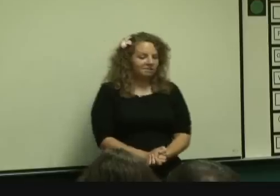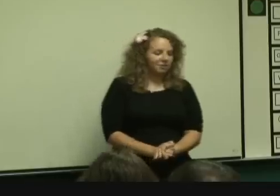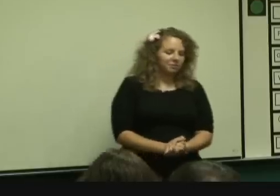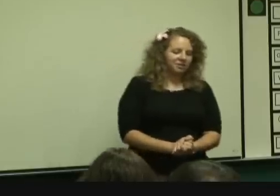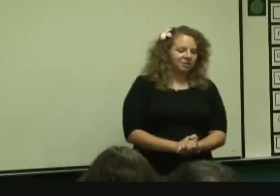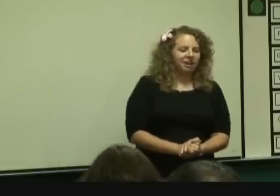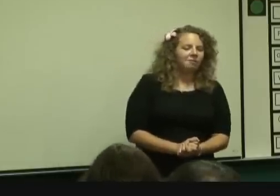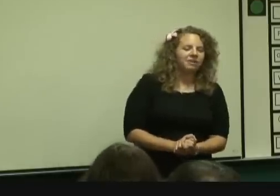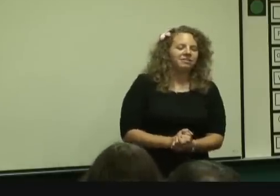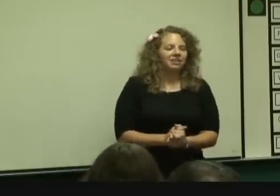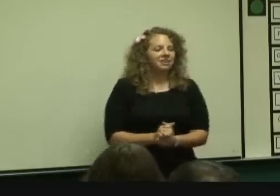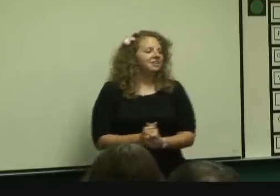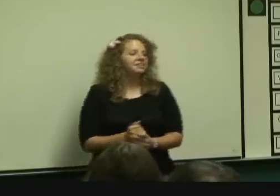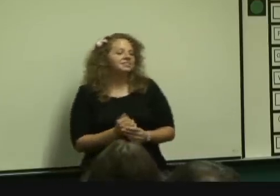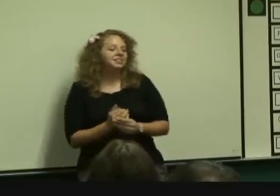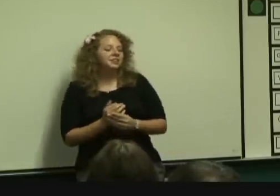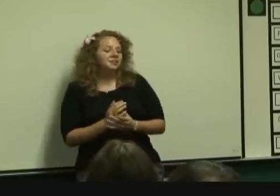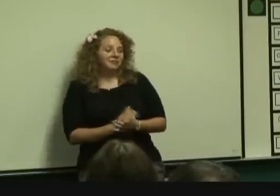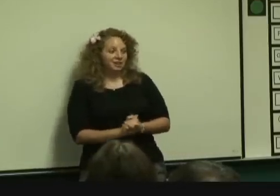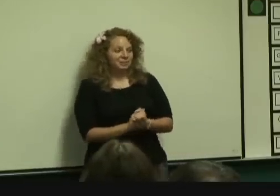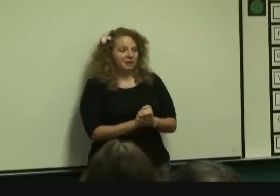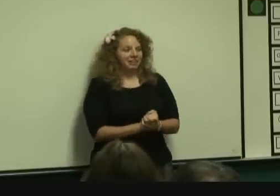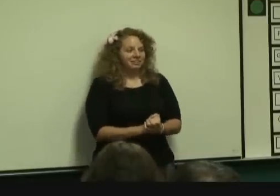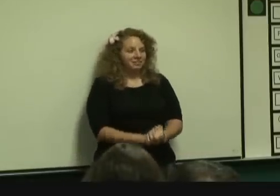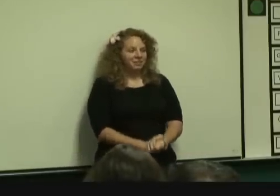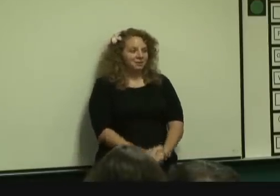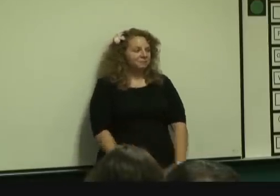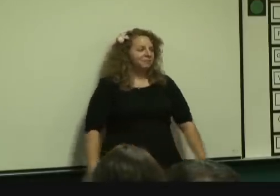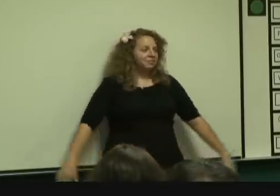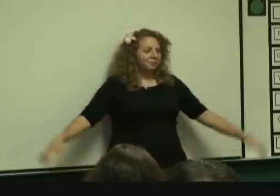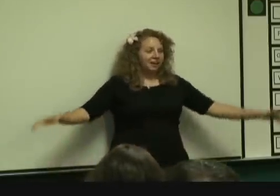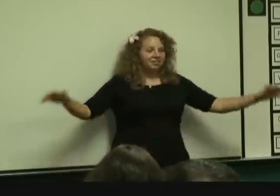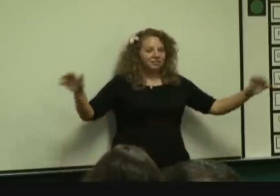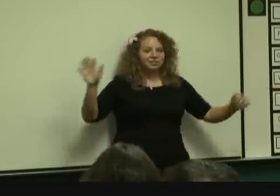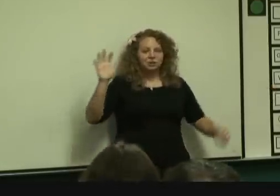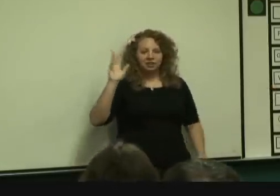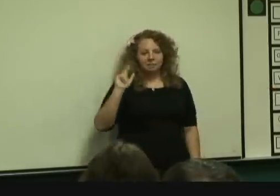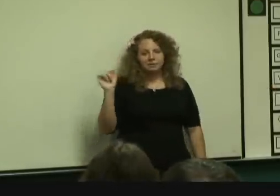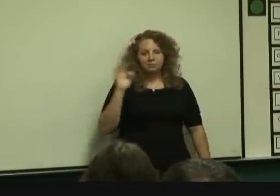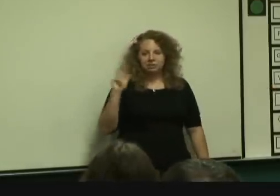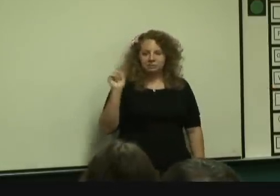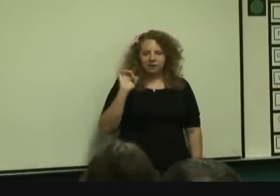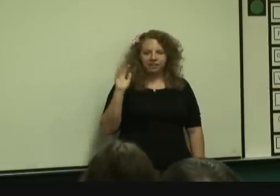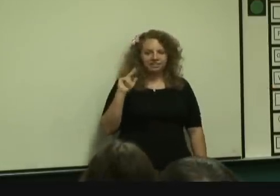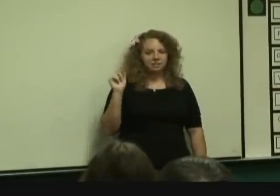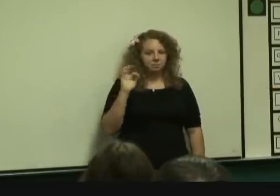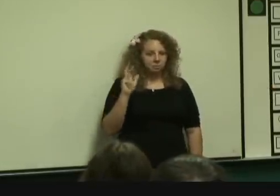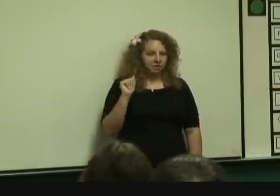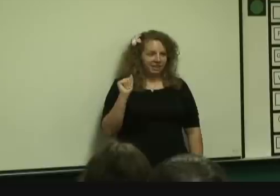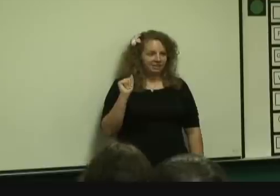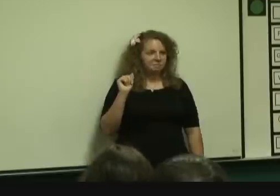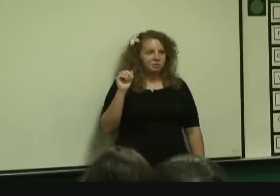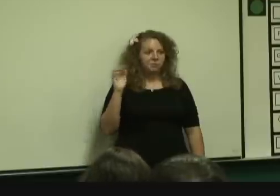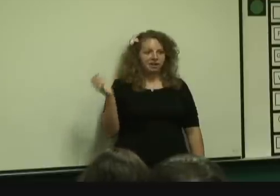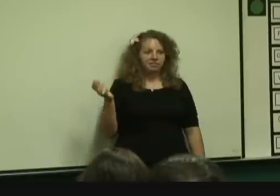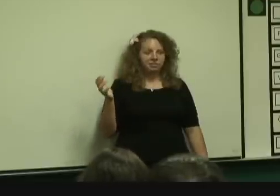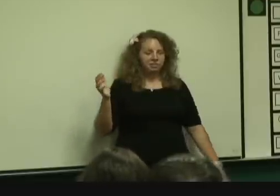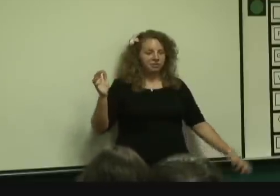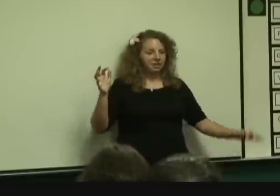What I first want to start out with is finger spelling. So the way I learned to do it, a lot of people just spell like this with one hand, but the way I learned to do it that